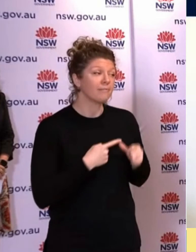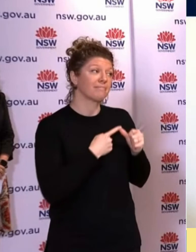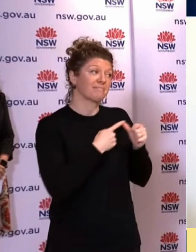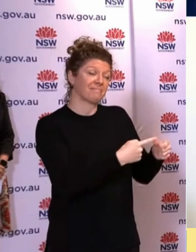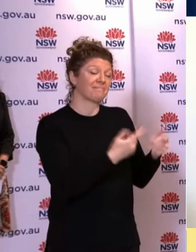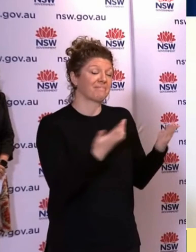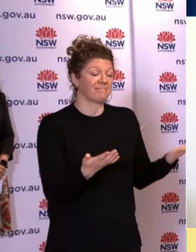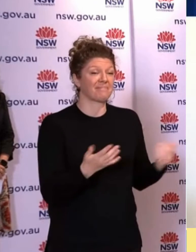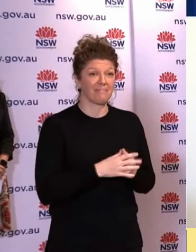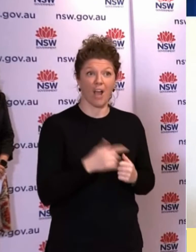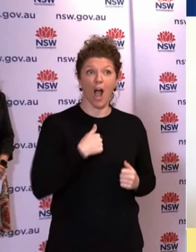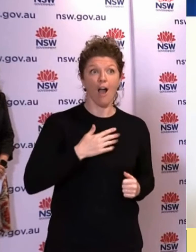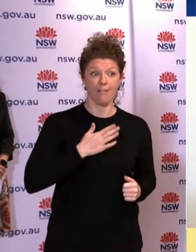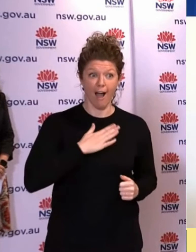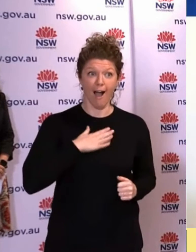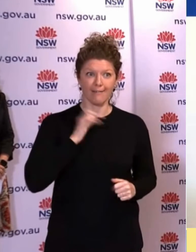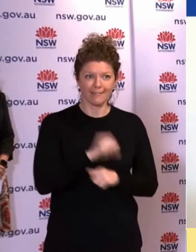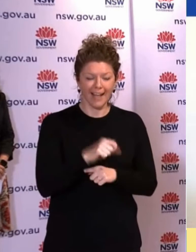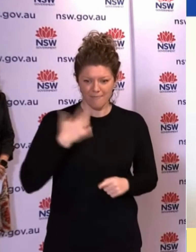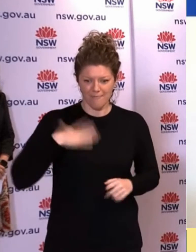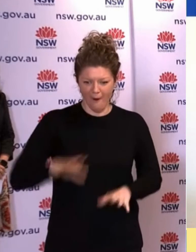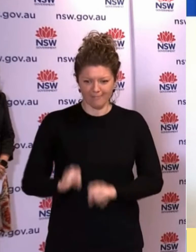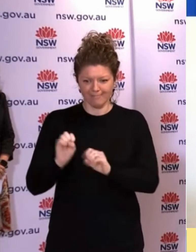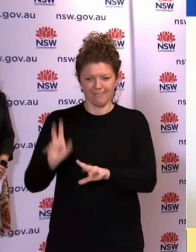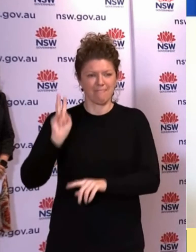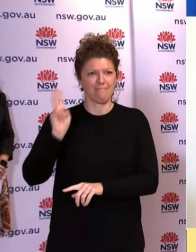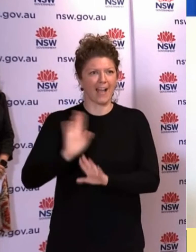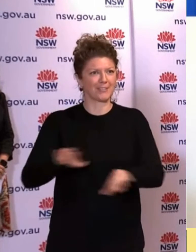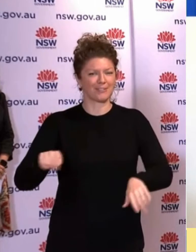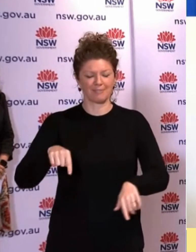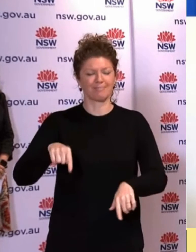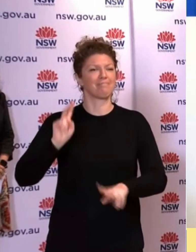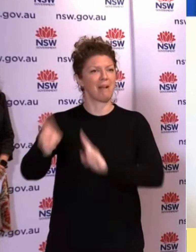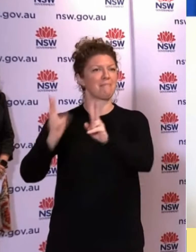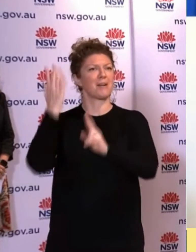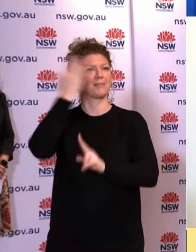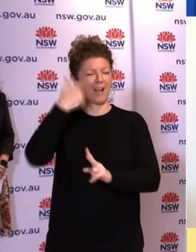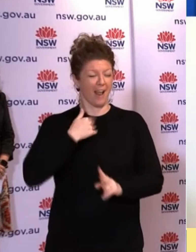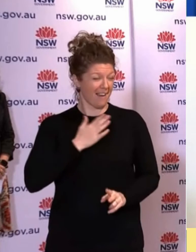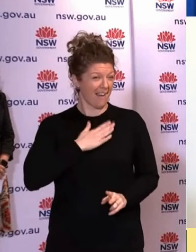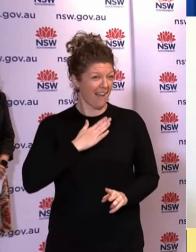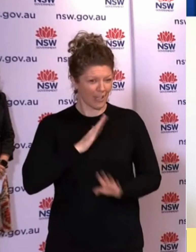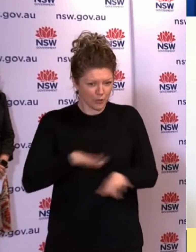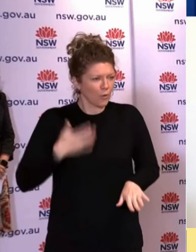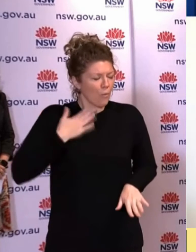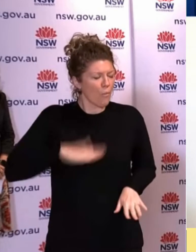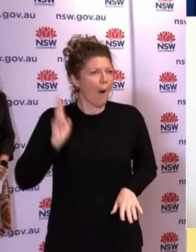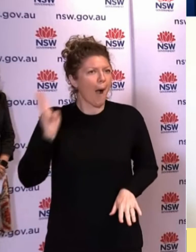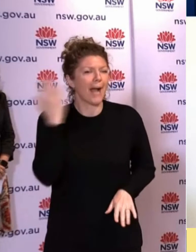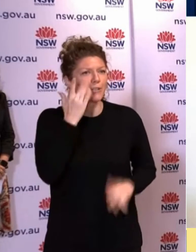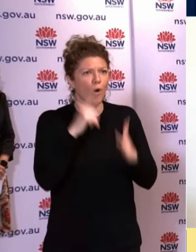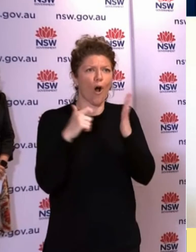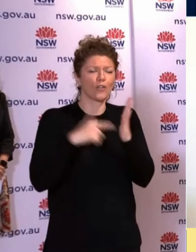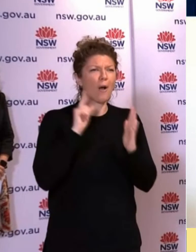matter for the Education Department and Health to work through. I think we'd all love to see the kids get back at school, and the kids want to be back at school. But